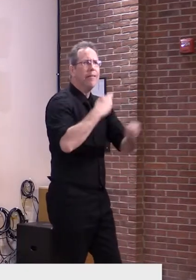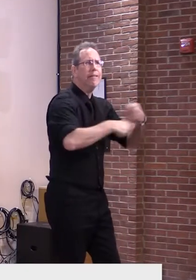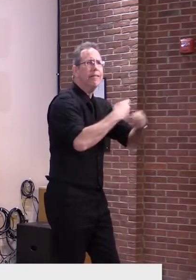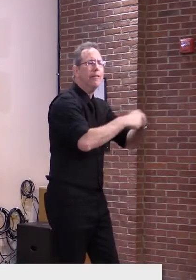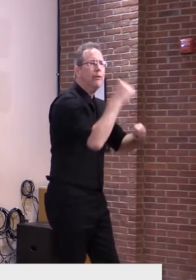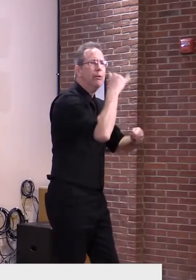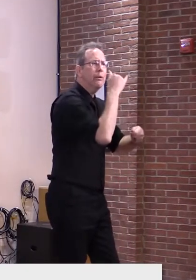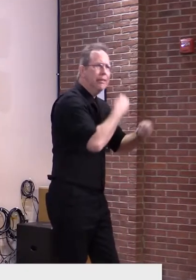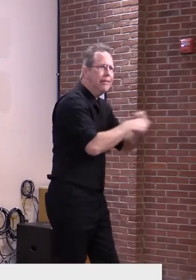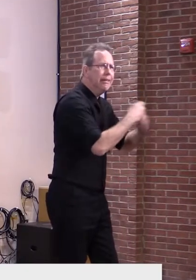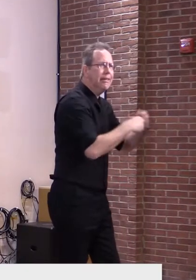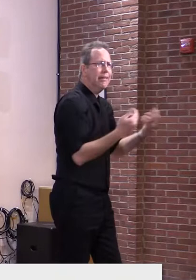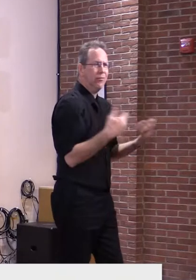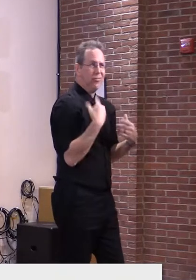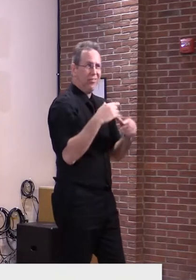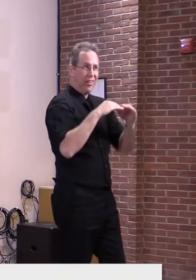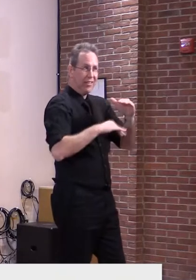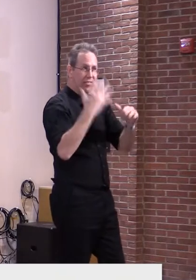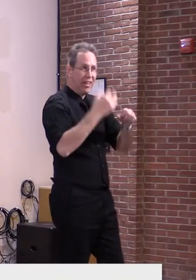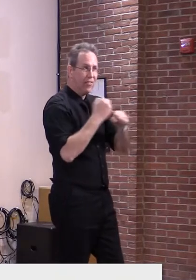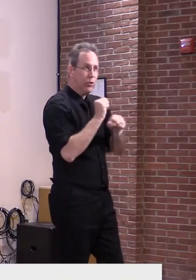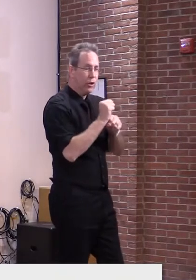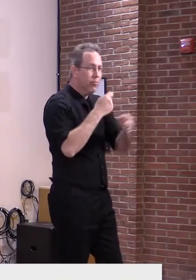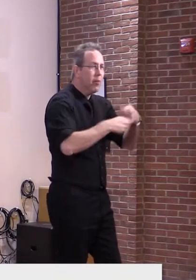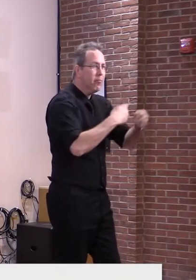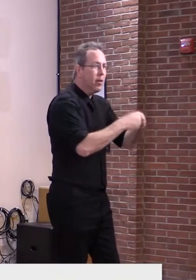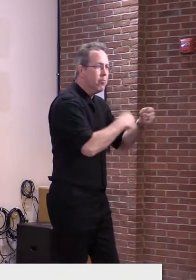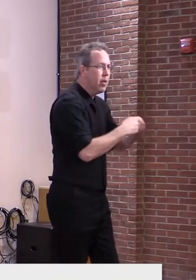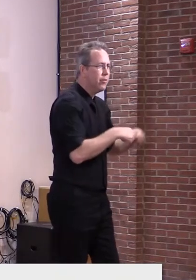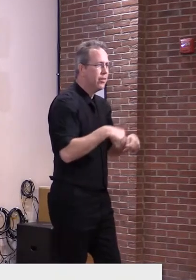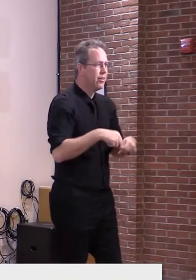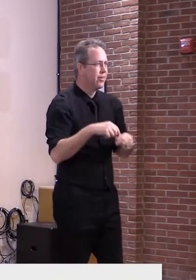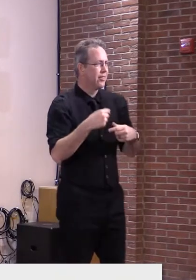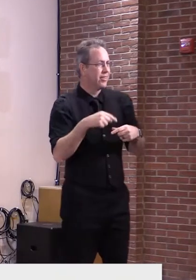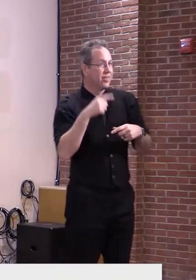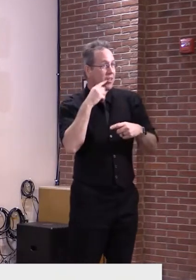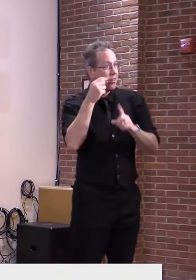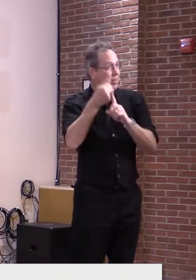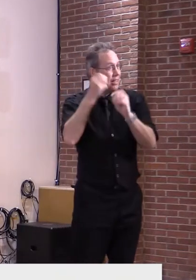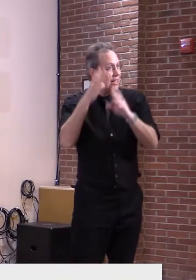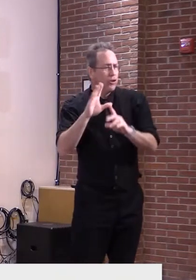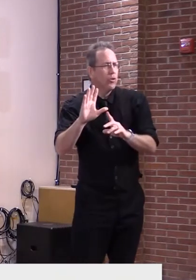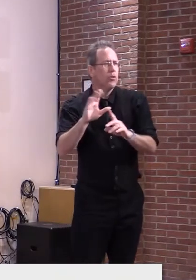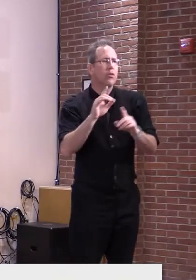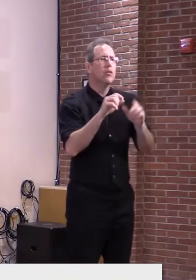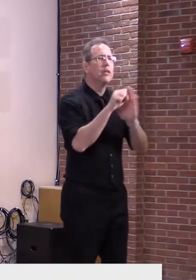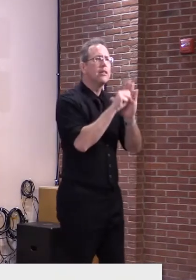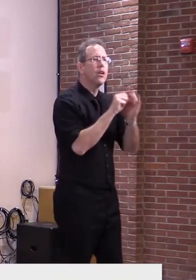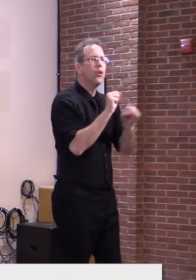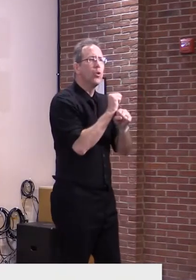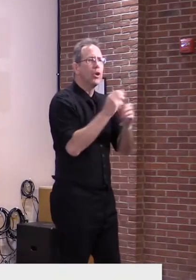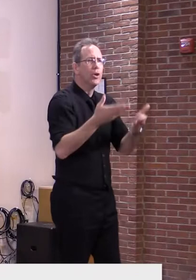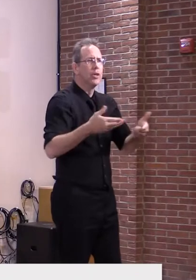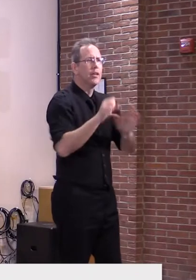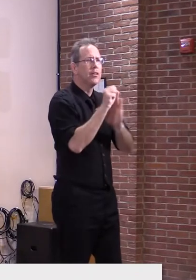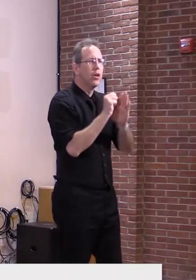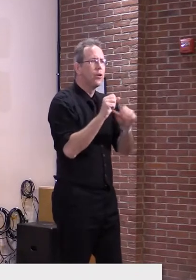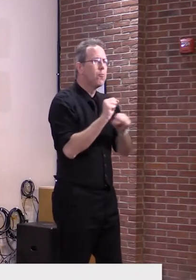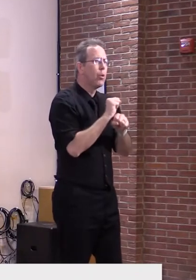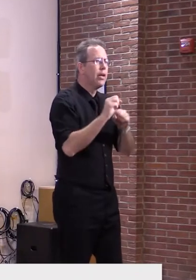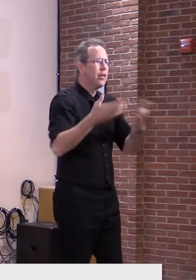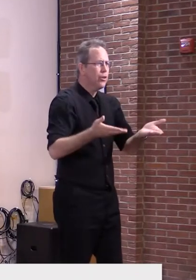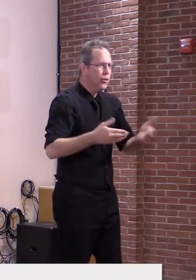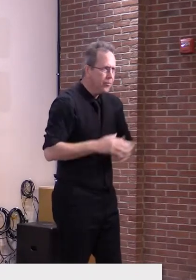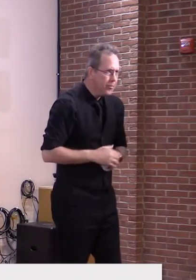people. Now I'm only talking about the state, not the teachers. I think, I don't have that data, but I think it's probably as bad or worse.